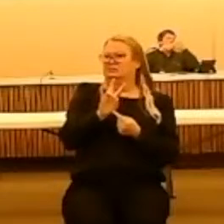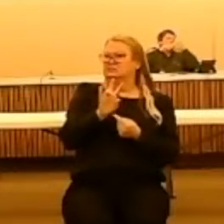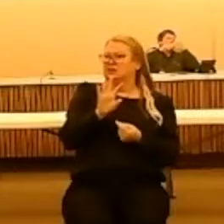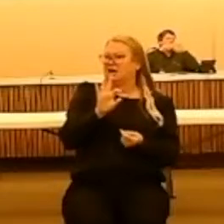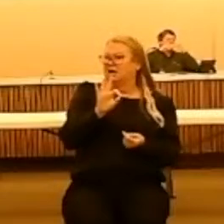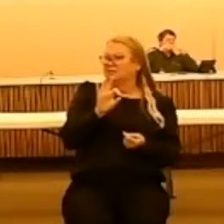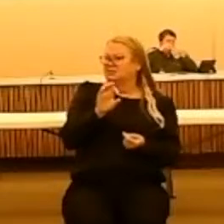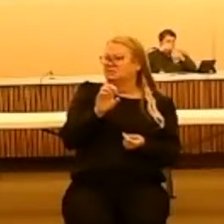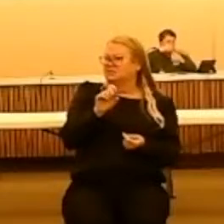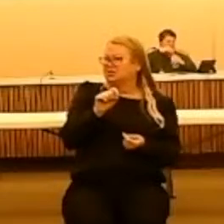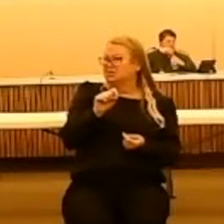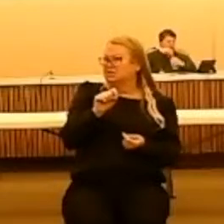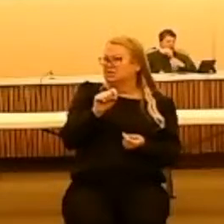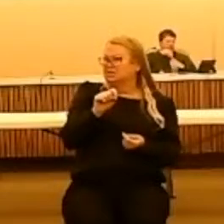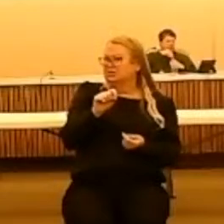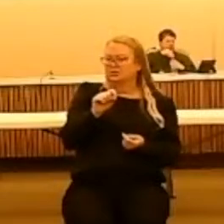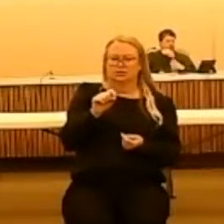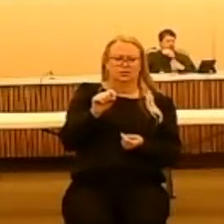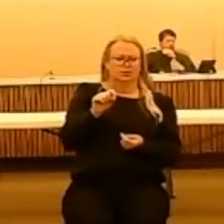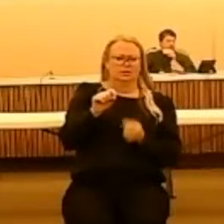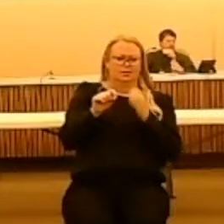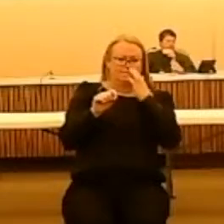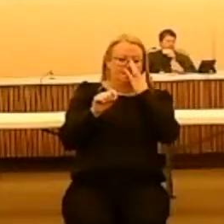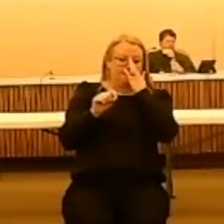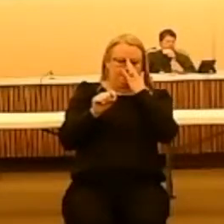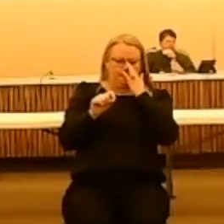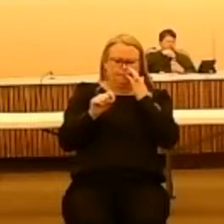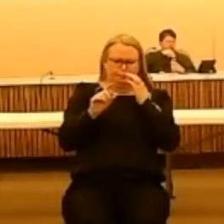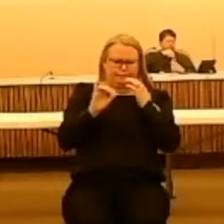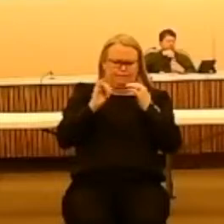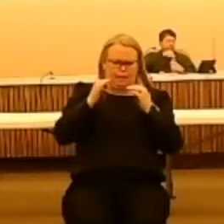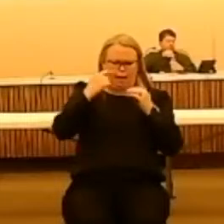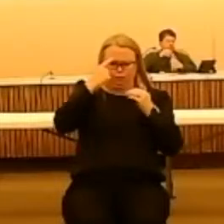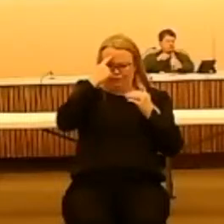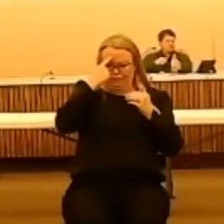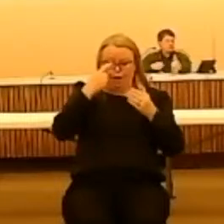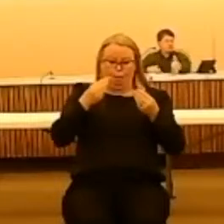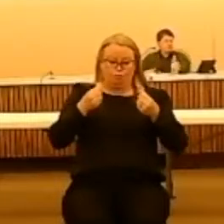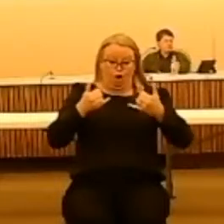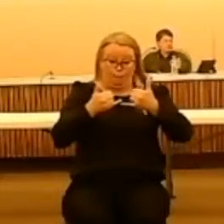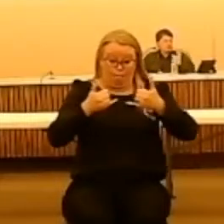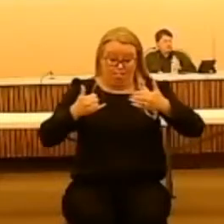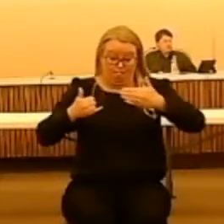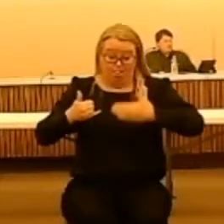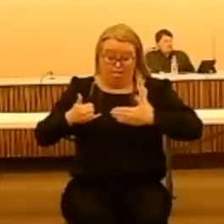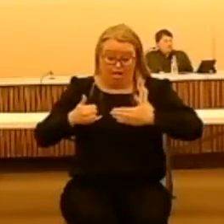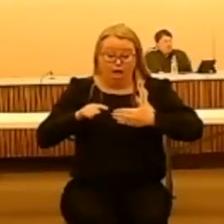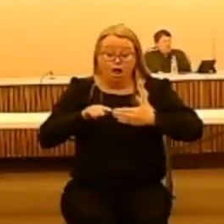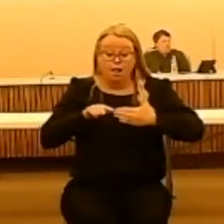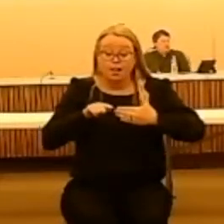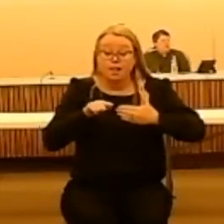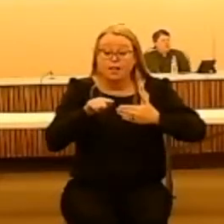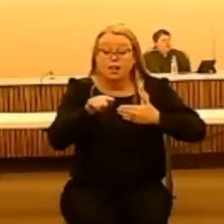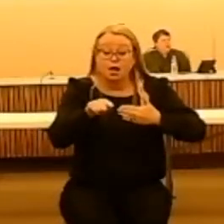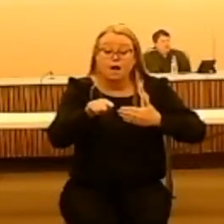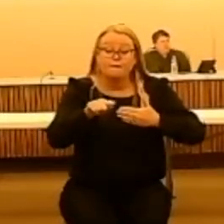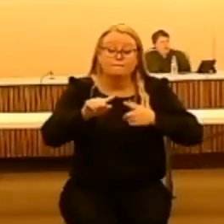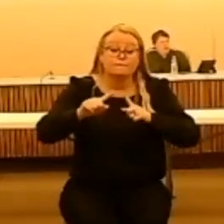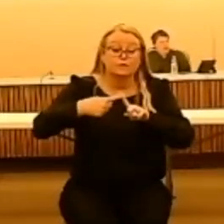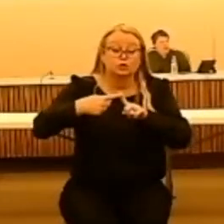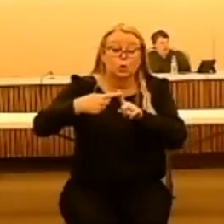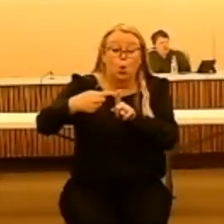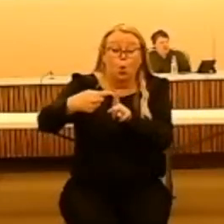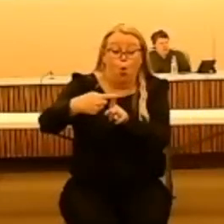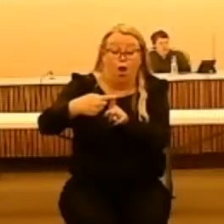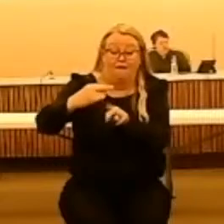was between the closest building or pavement to be constructed and the lot line to the historic,